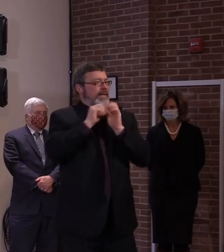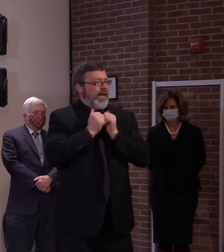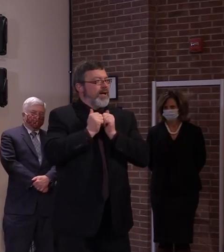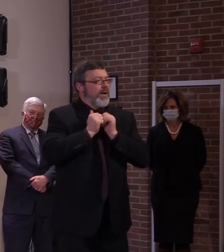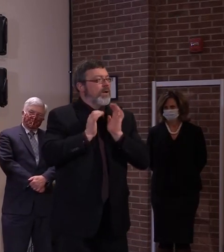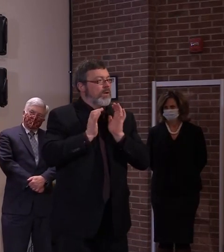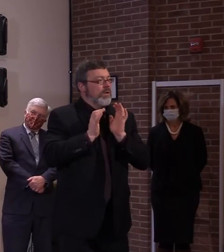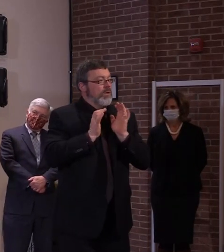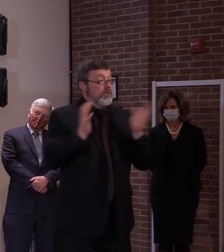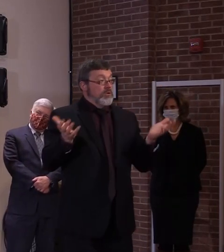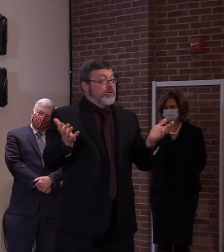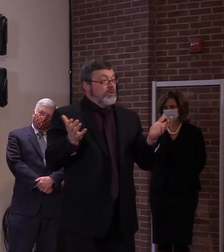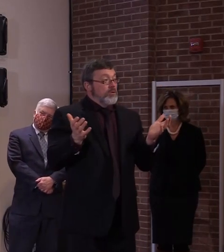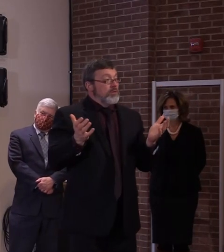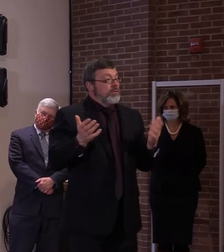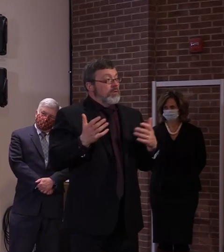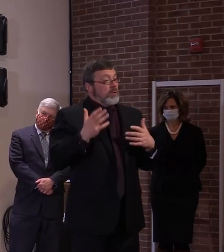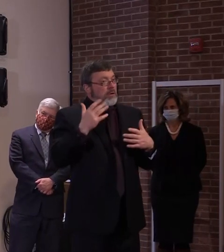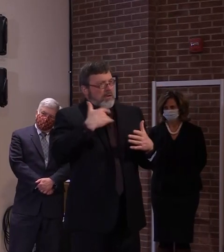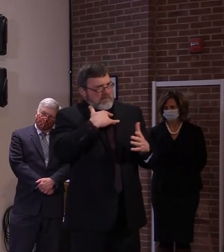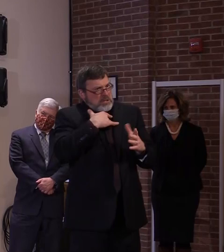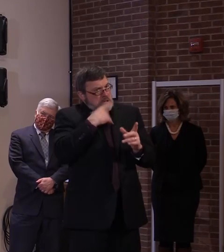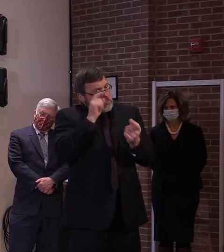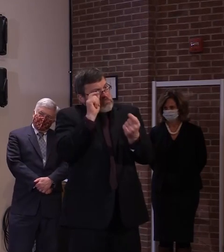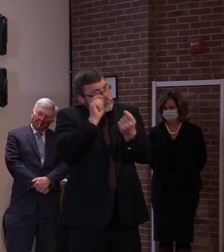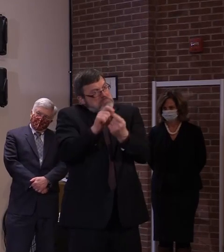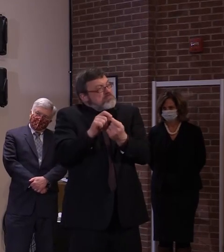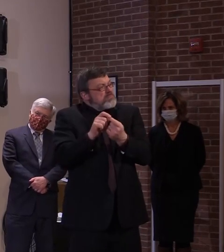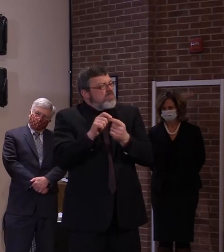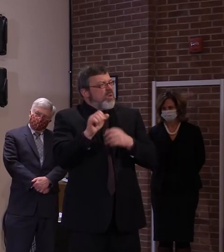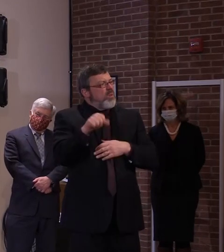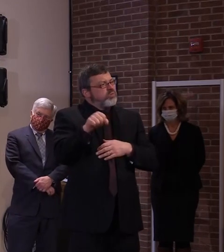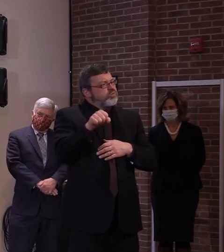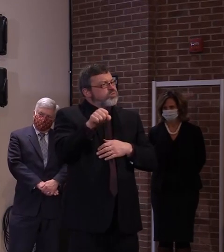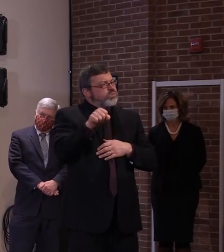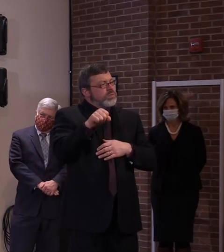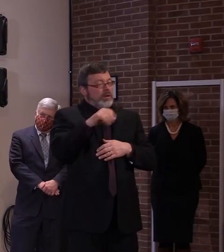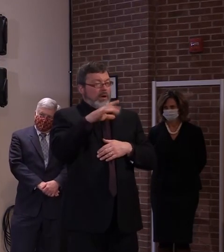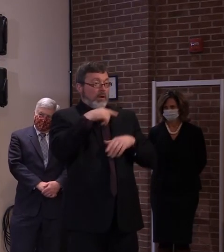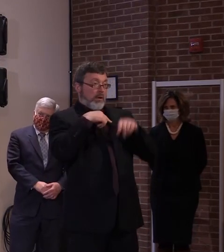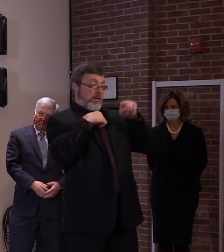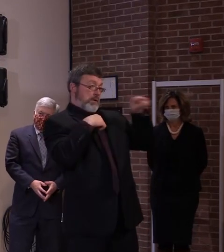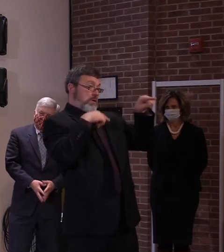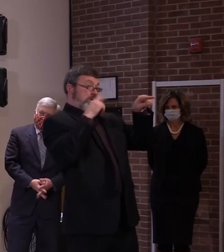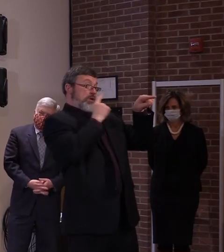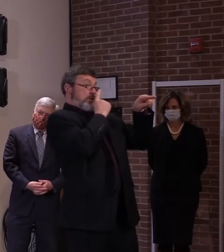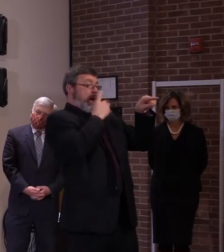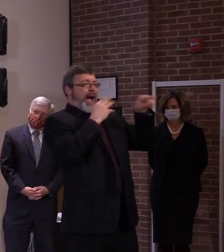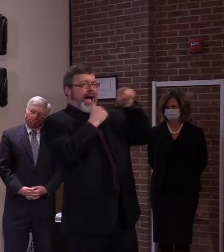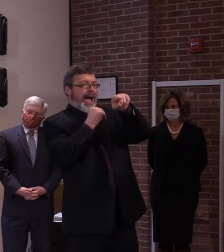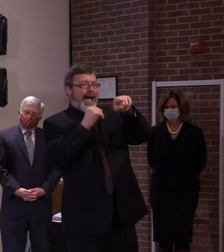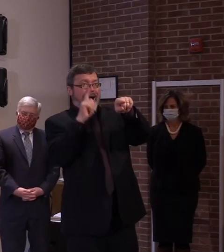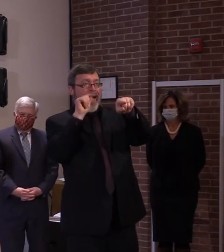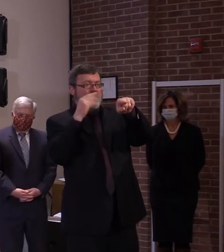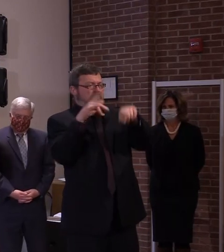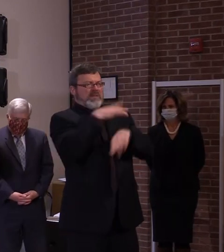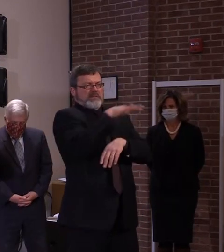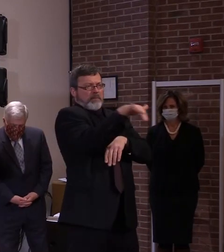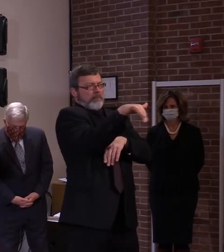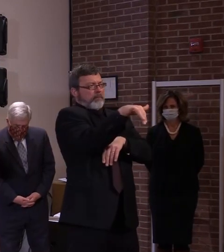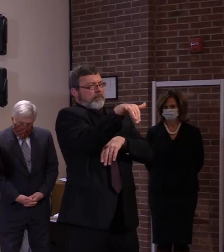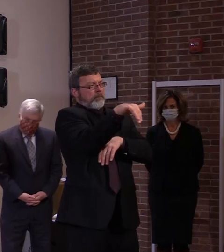its accuracy is very similar to PCRs. It's been FDA approved like the other